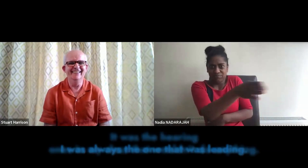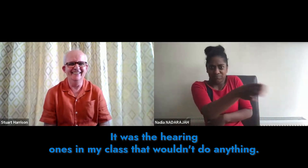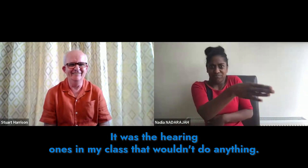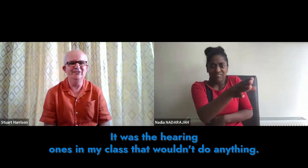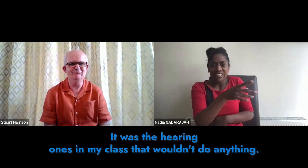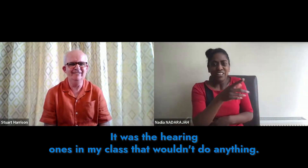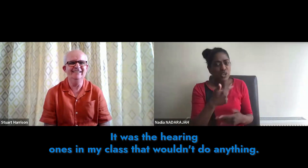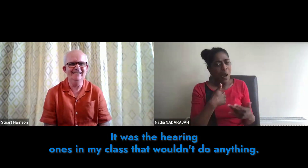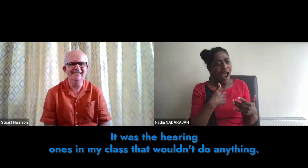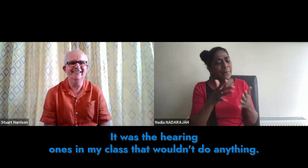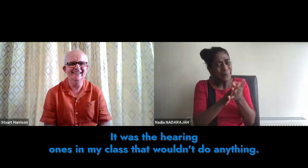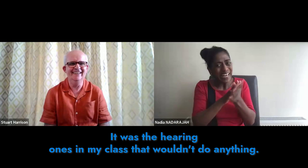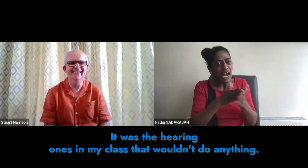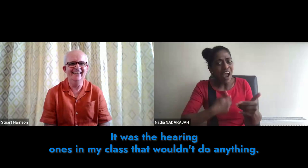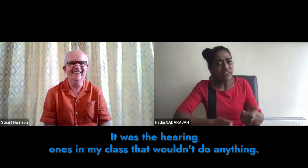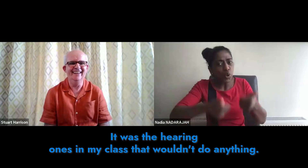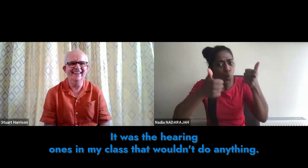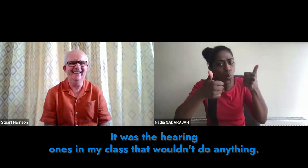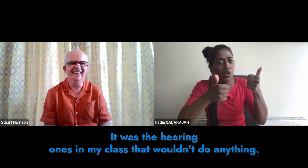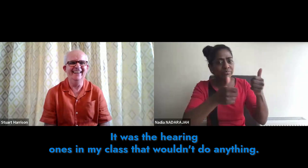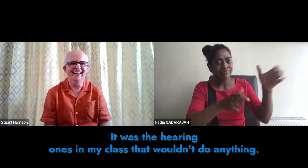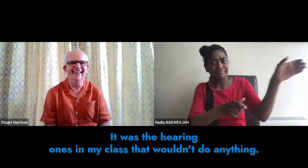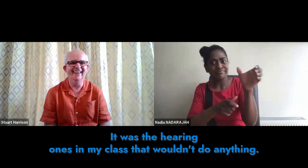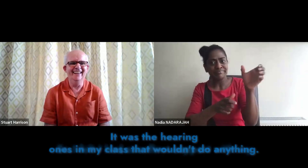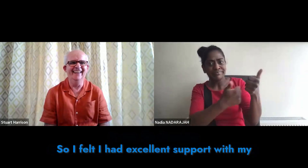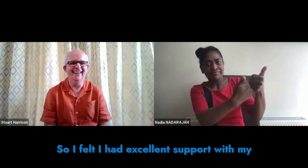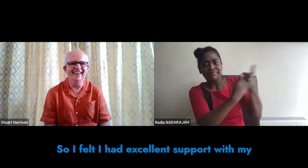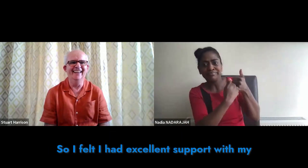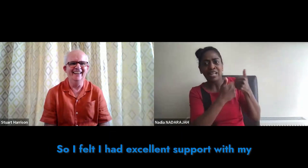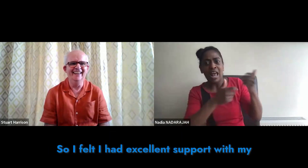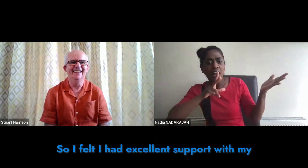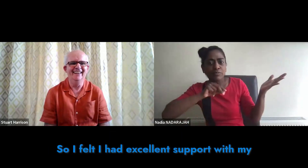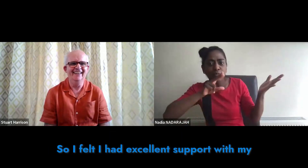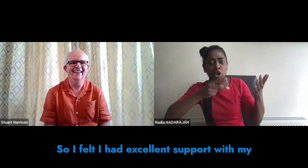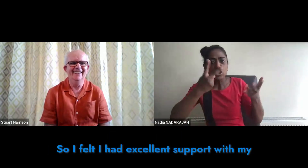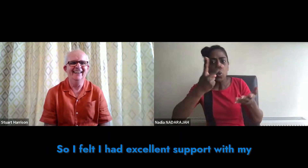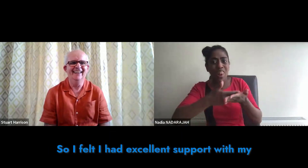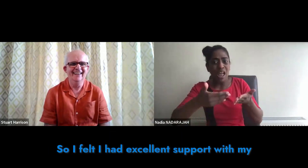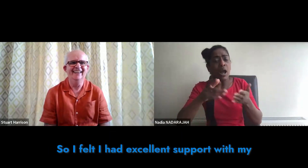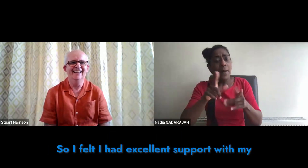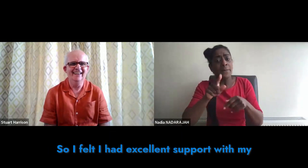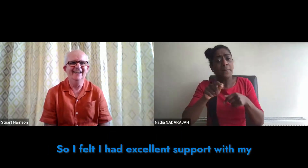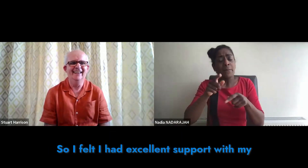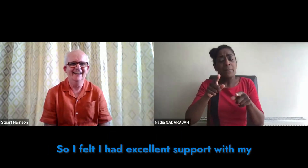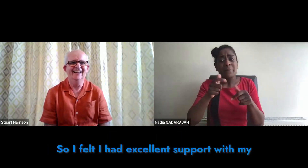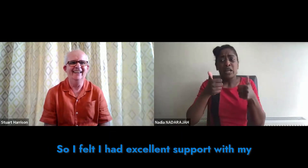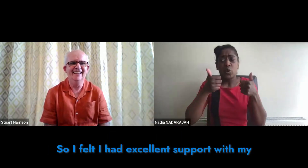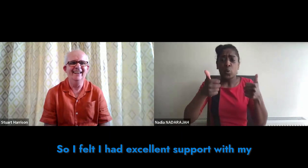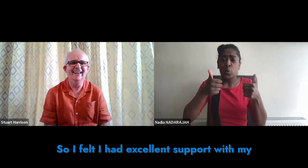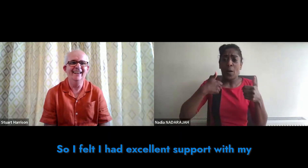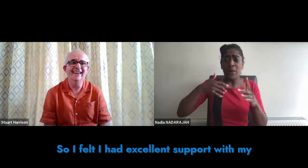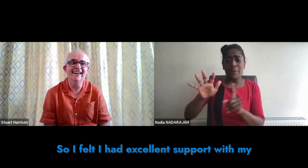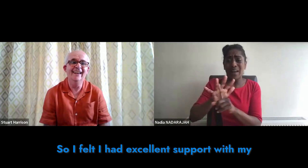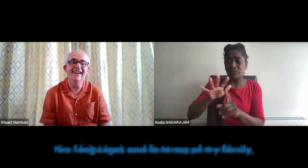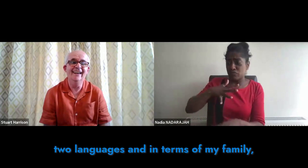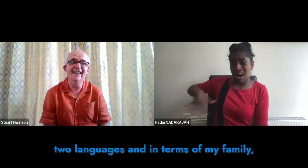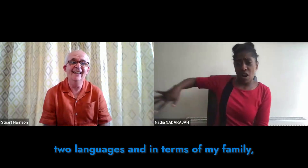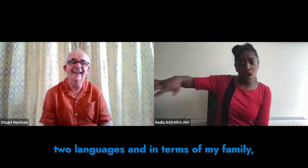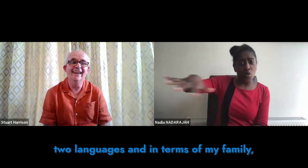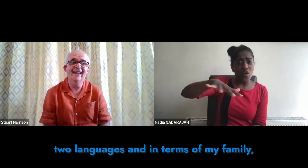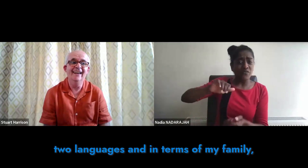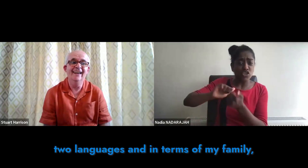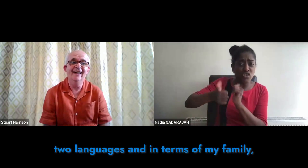leading. It was the hearing ones in my class that wouldn't do anything. So I felt I had excellent support with my